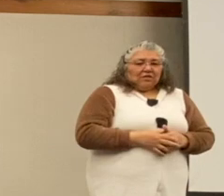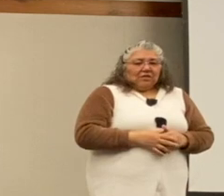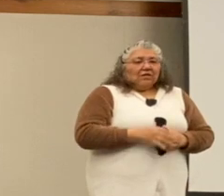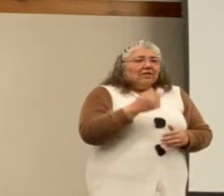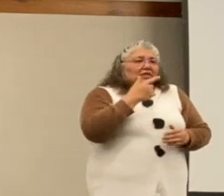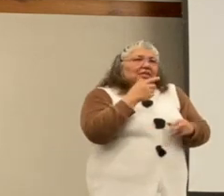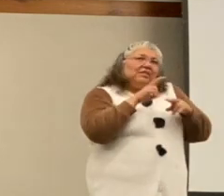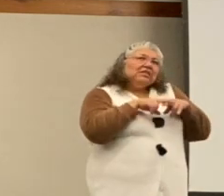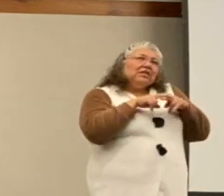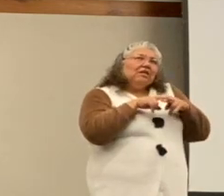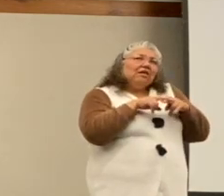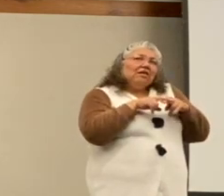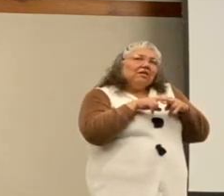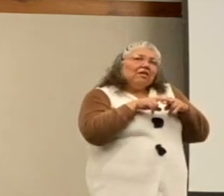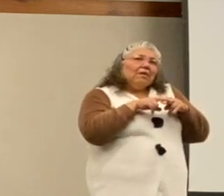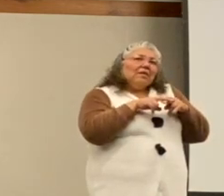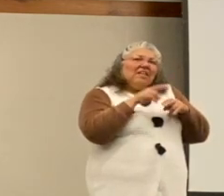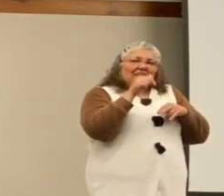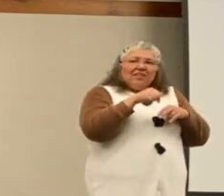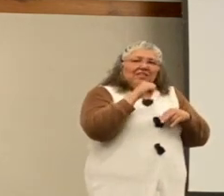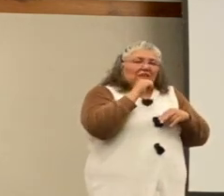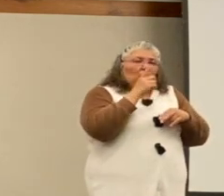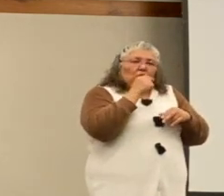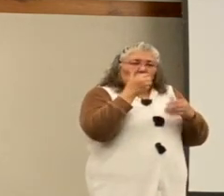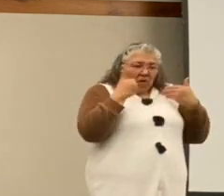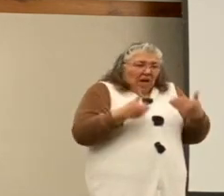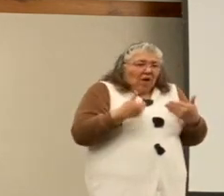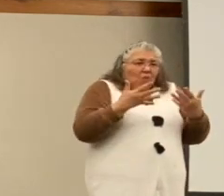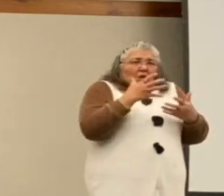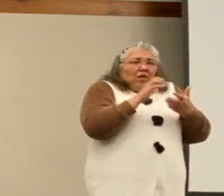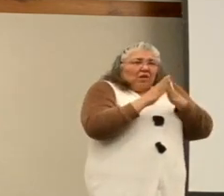Did he sit there and say, this is not who I want to be?